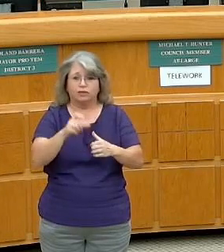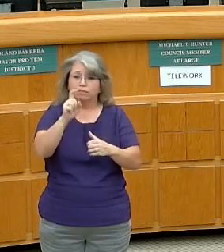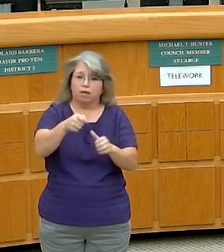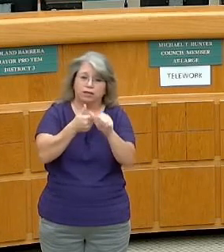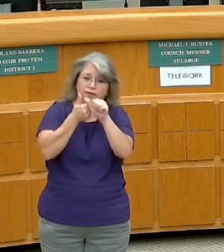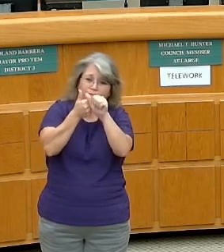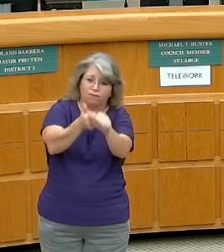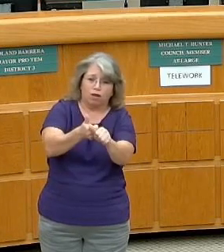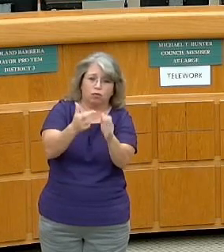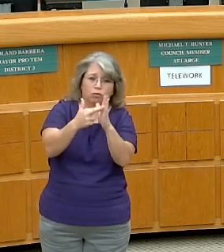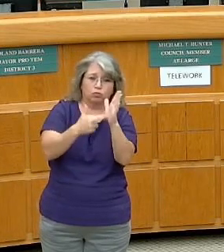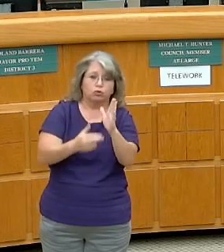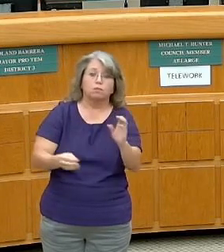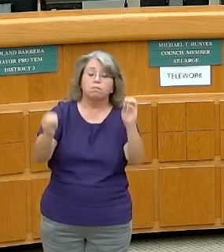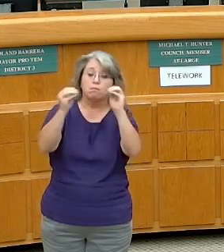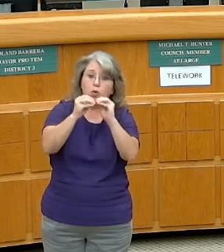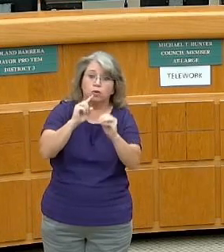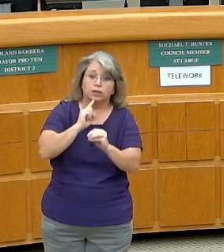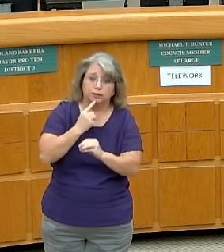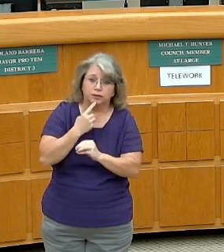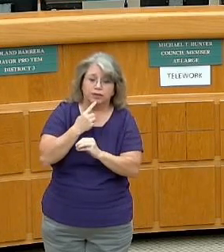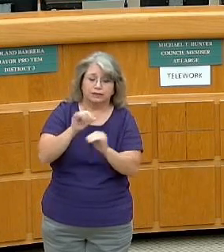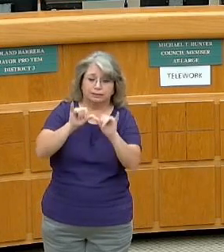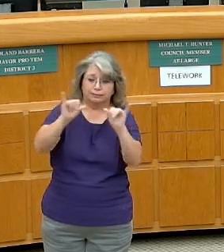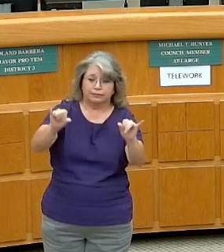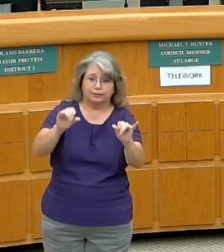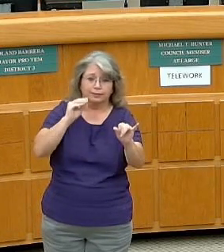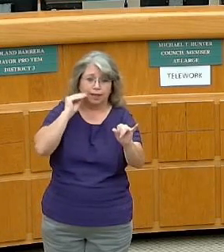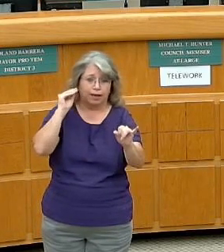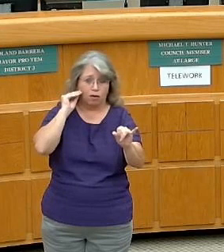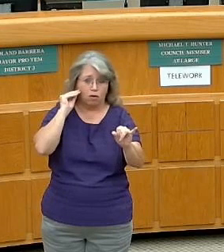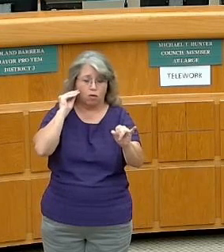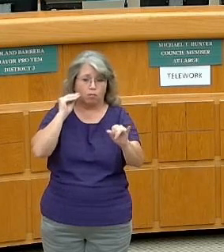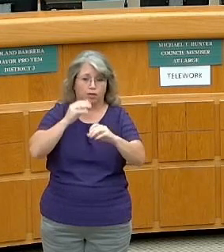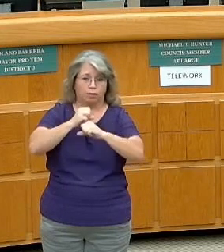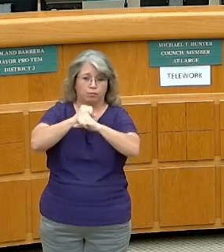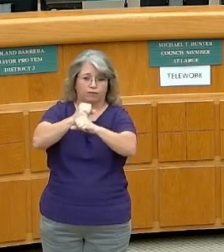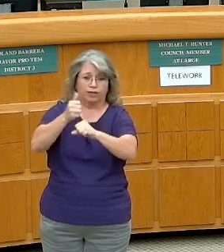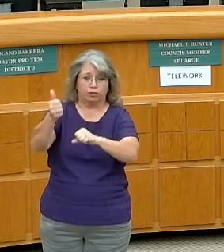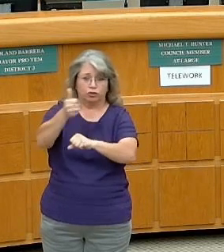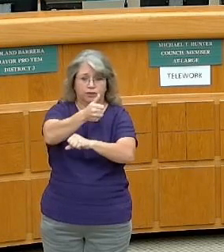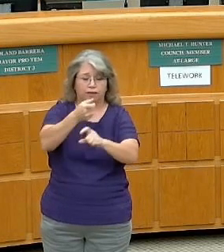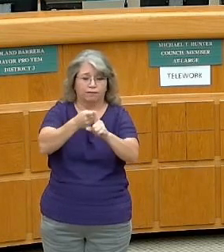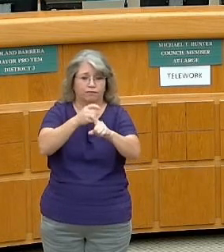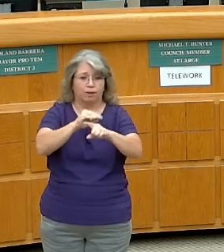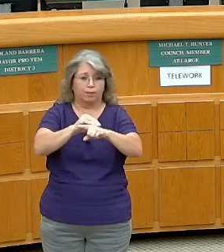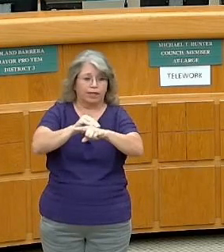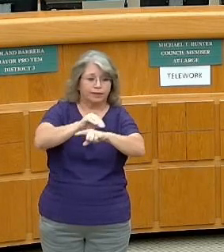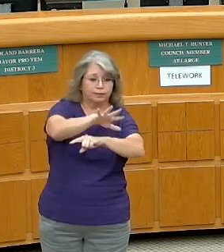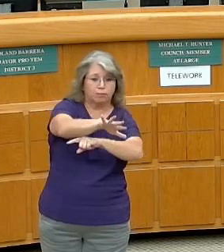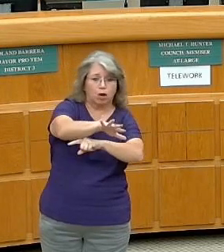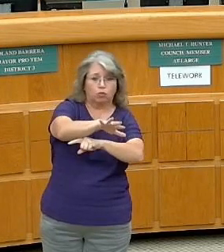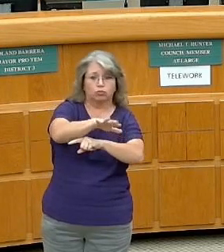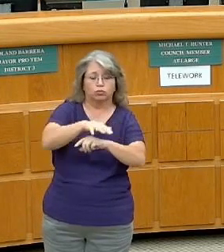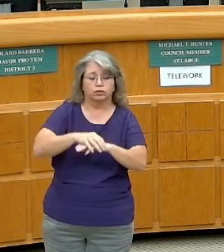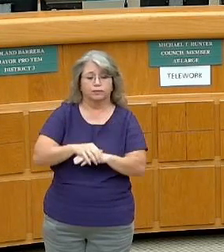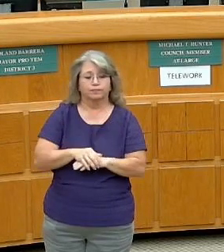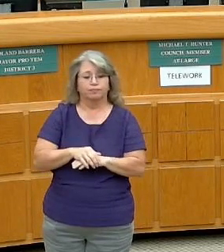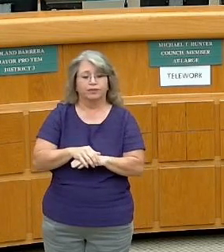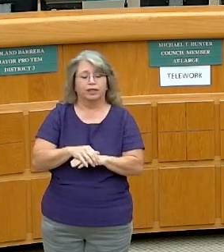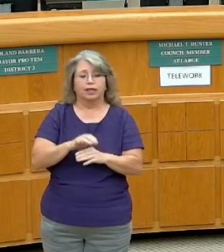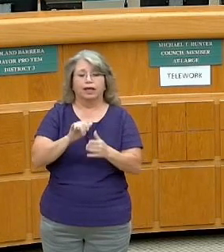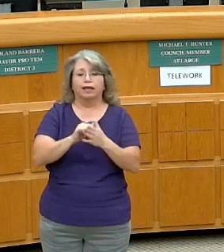even more. Stay at home and prevent exposure to people that are ill. The guidelines of prevention set out by the CD are